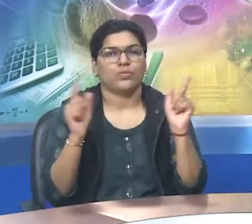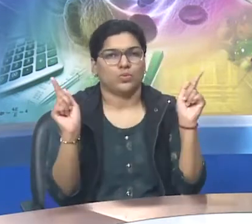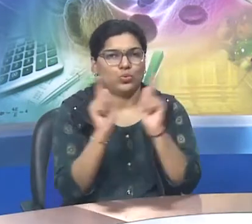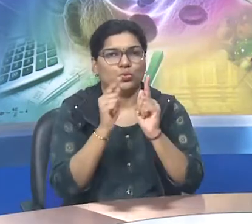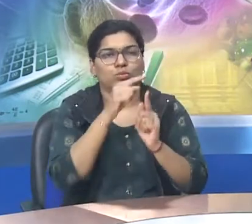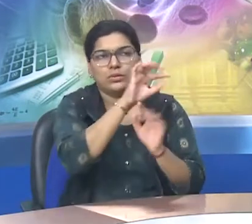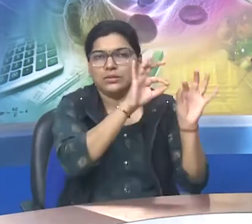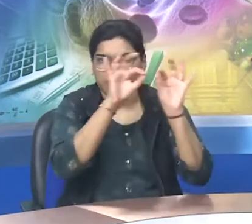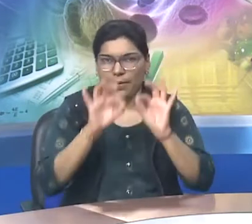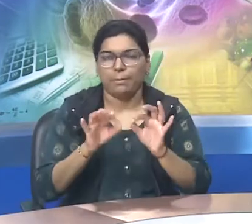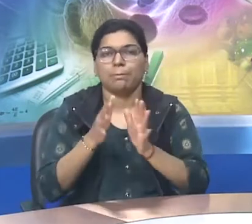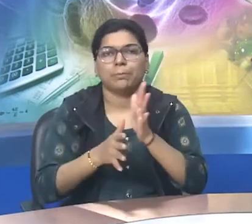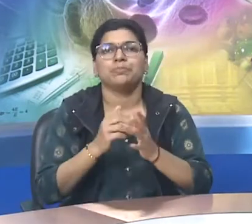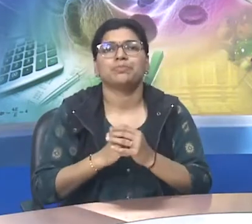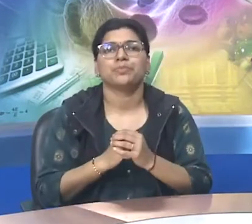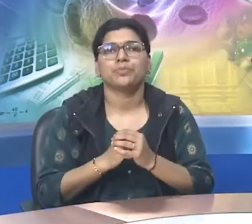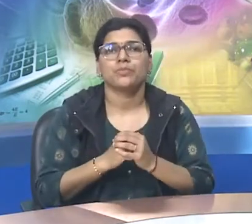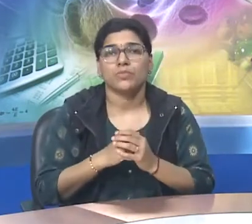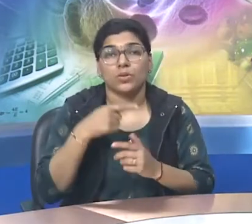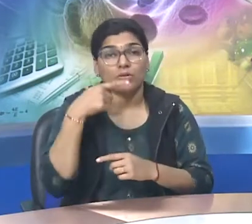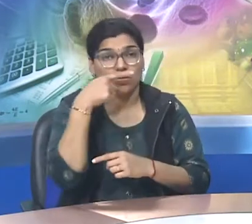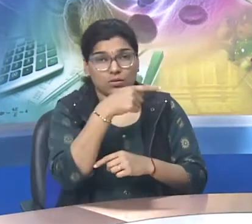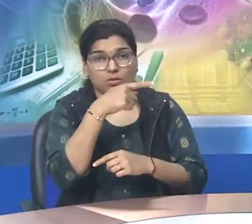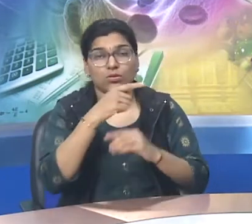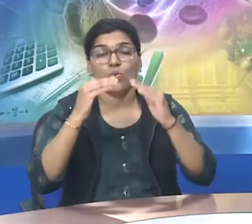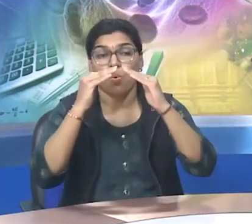has been taken from the poem, these few lines.